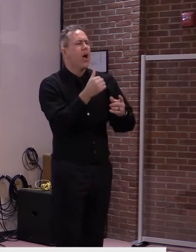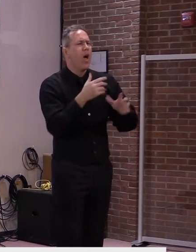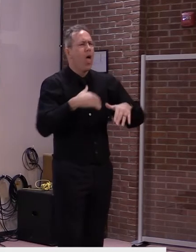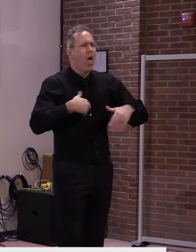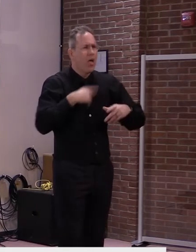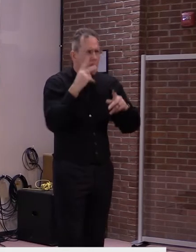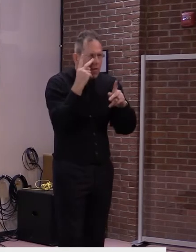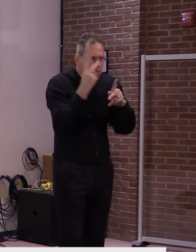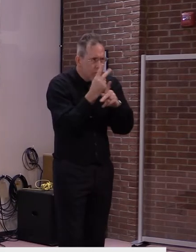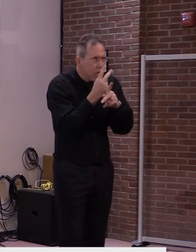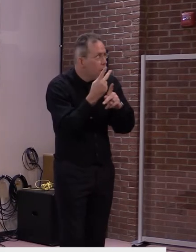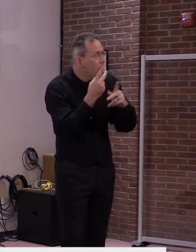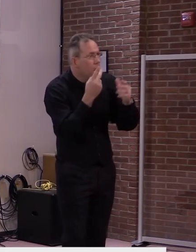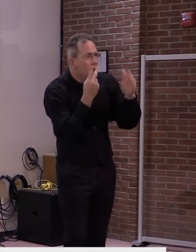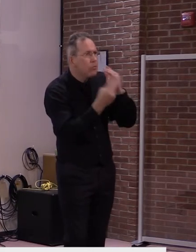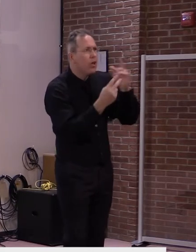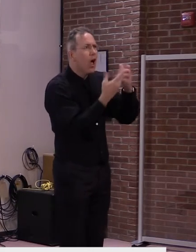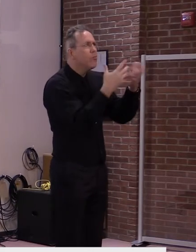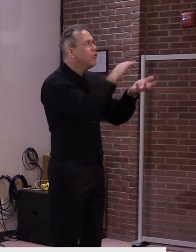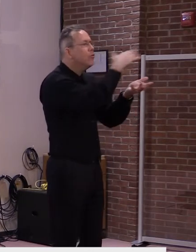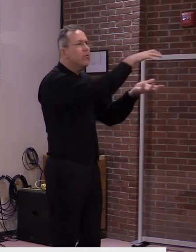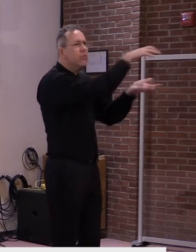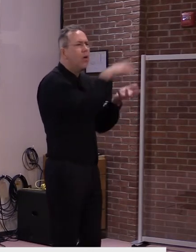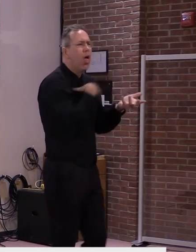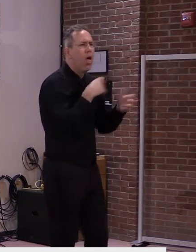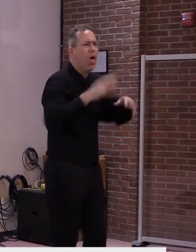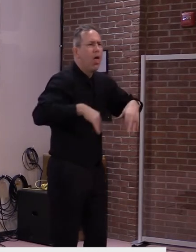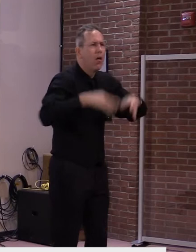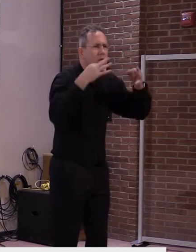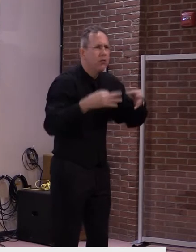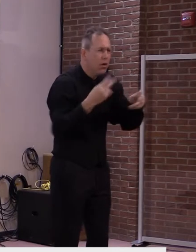any increase in doses coming from the federal government.